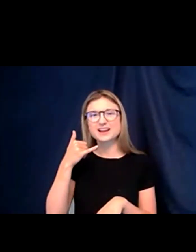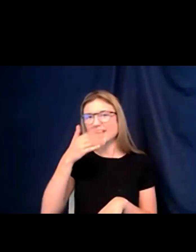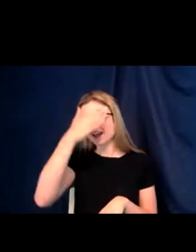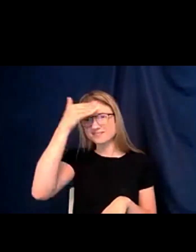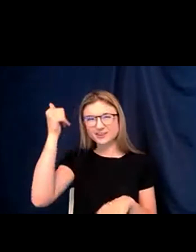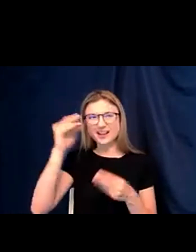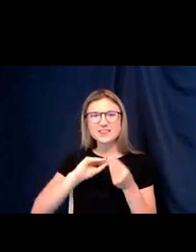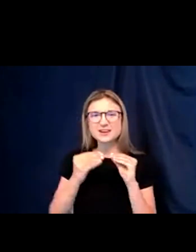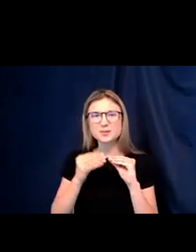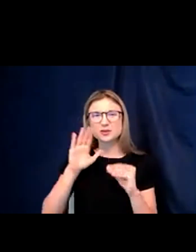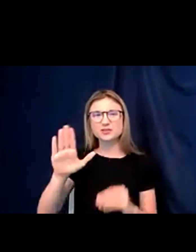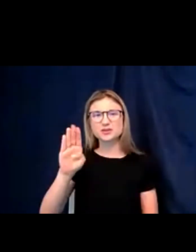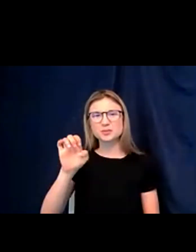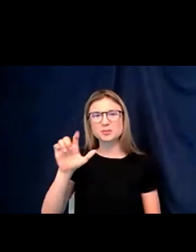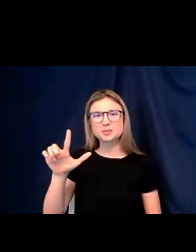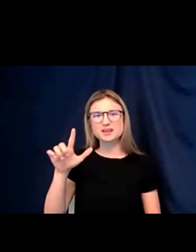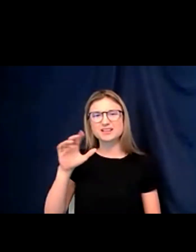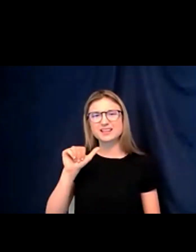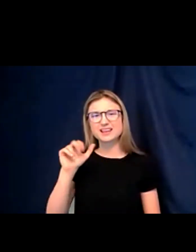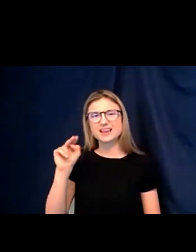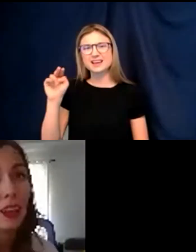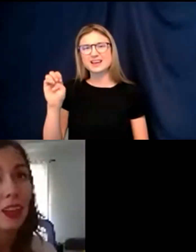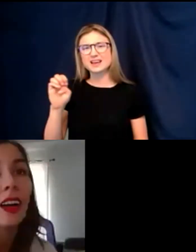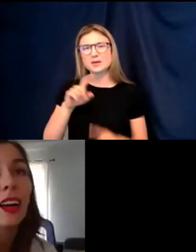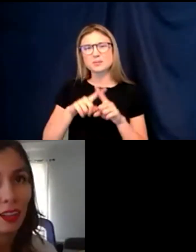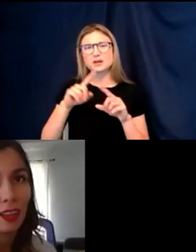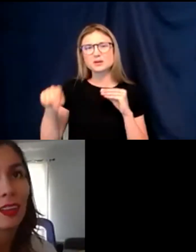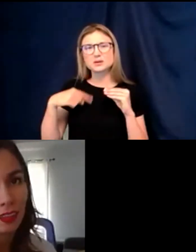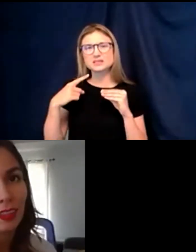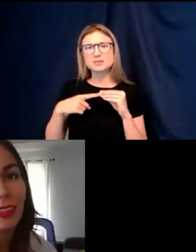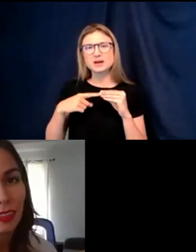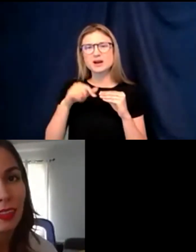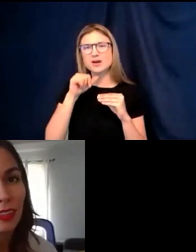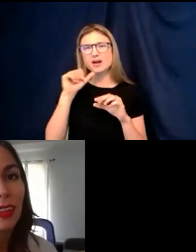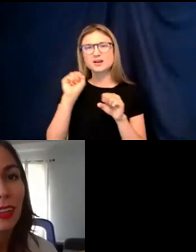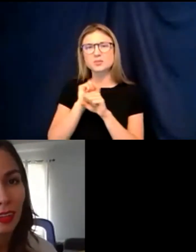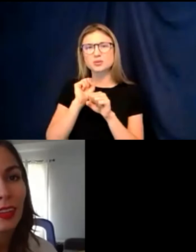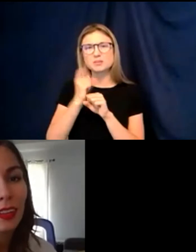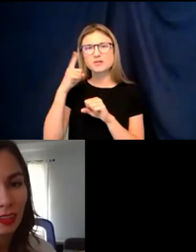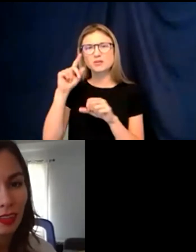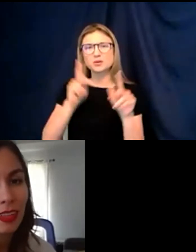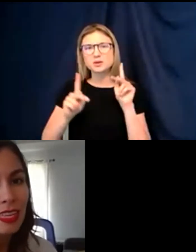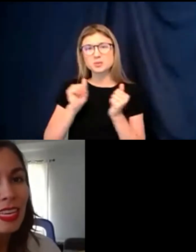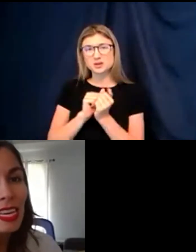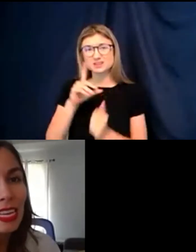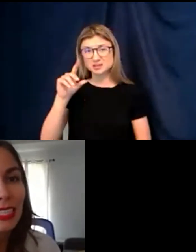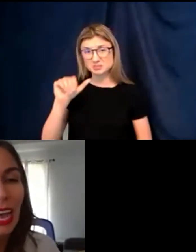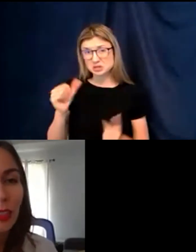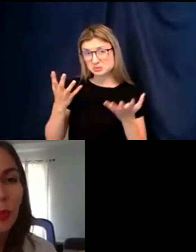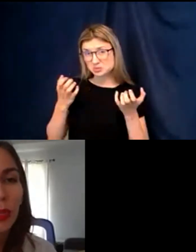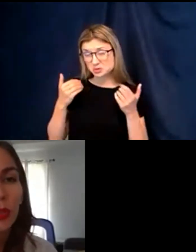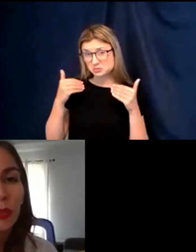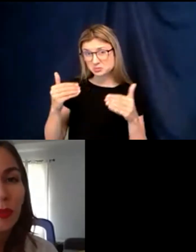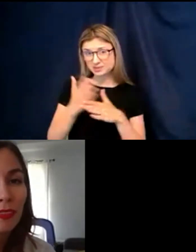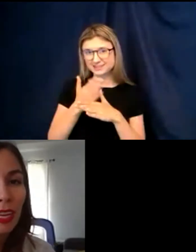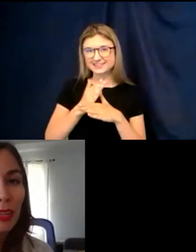Ann, I'm sorry, but this is related to unemployment for individuals with disabilities, if you want to share a bit about it. It's House